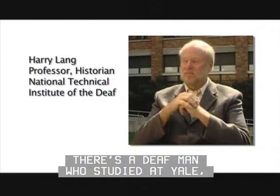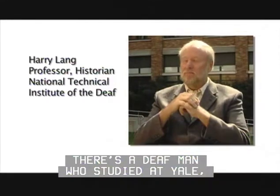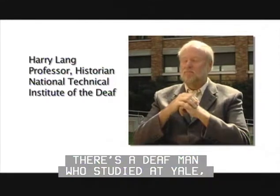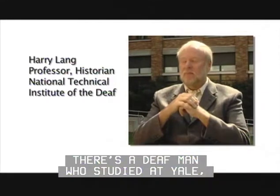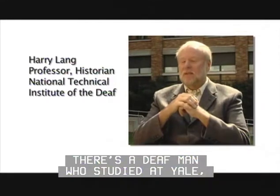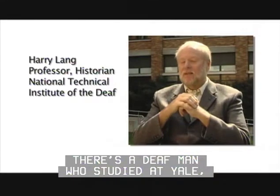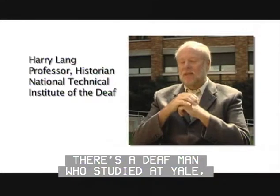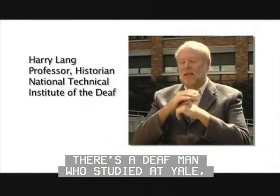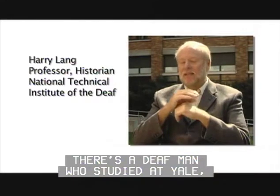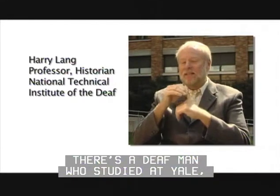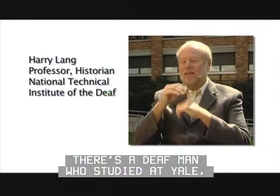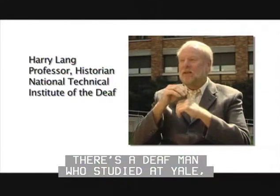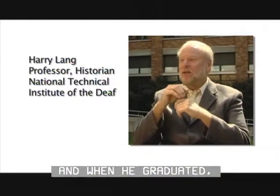Yale.